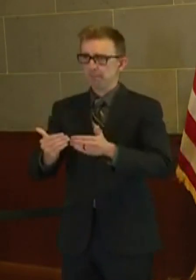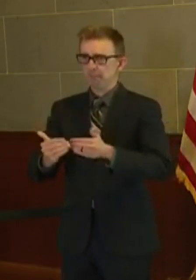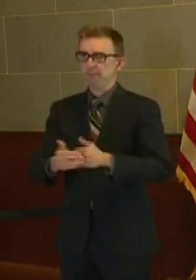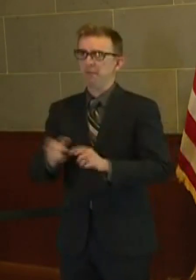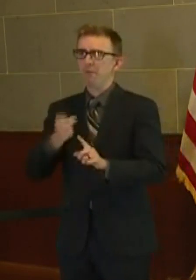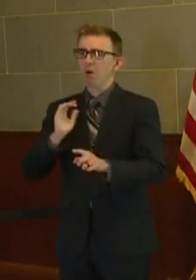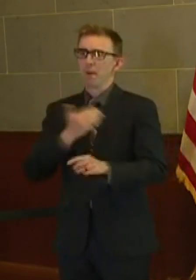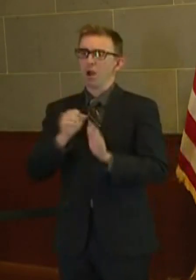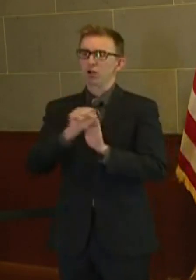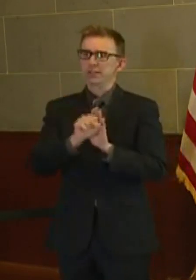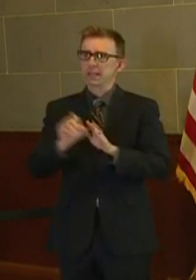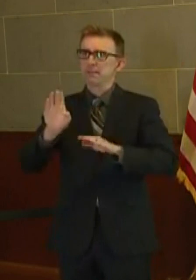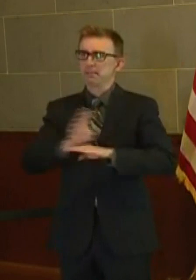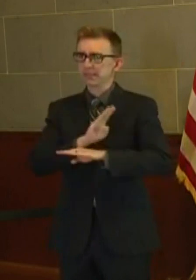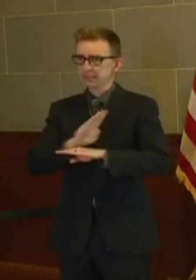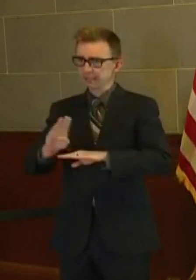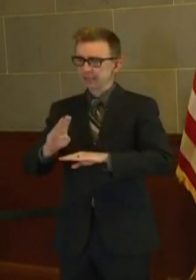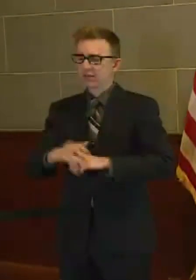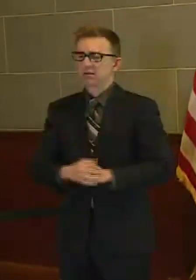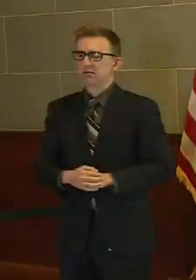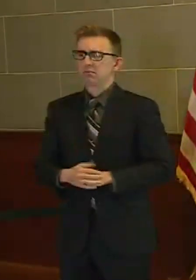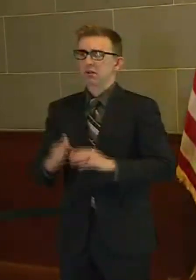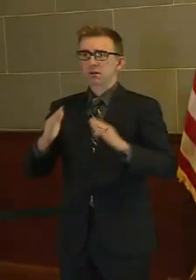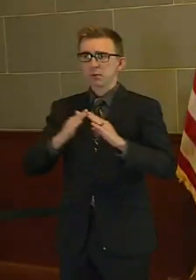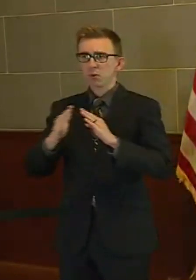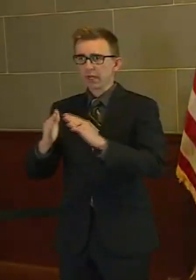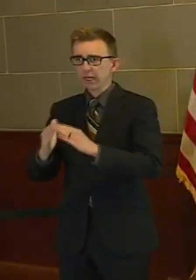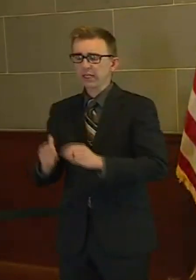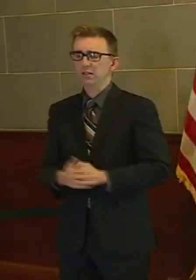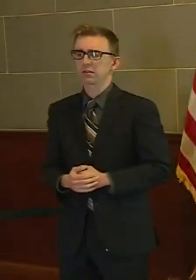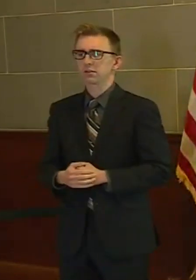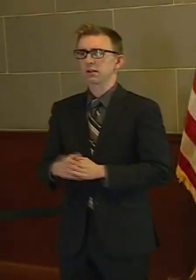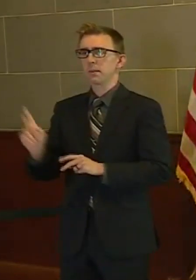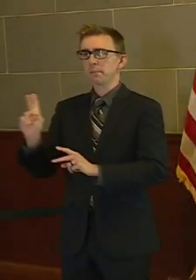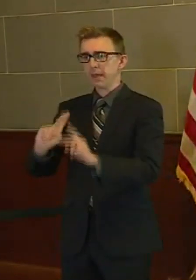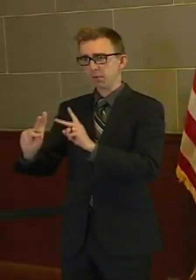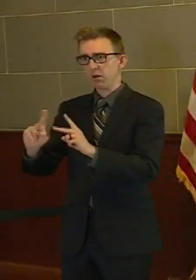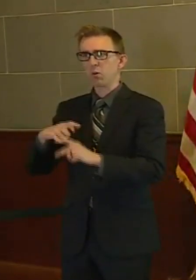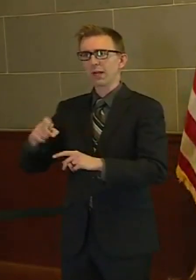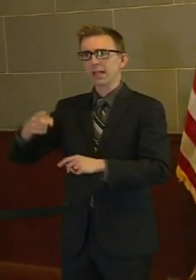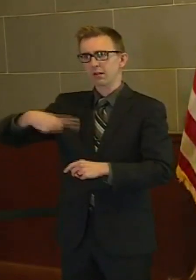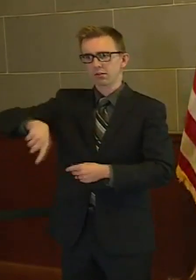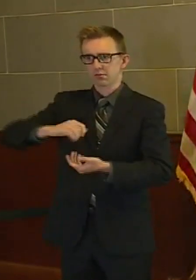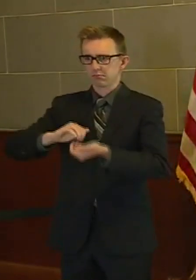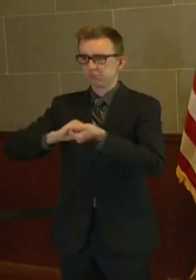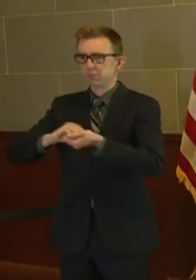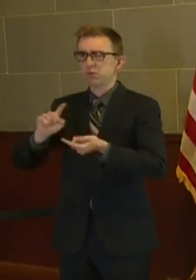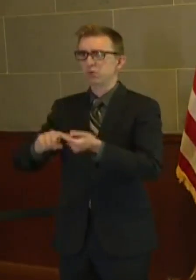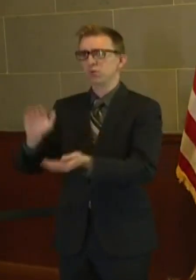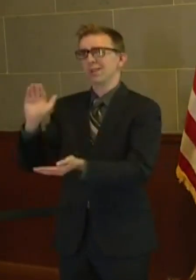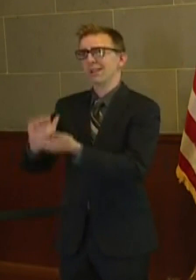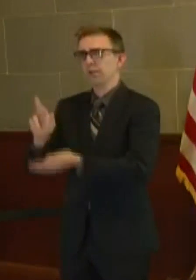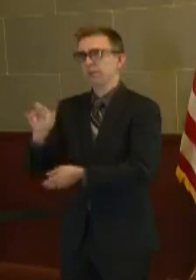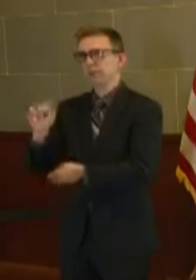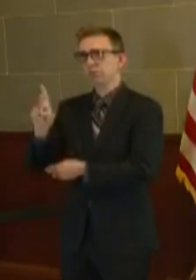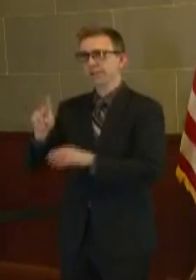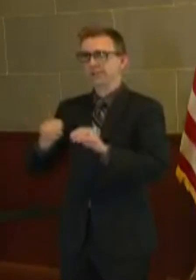by our state's businesses, our communities, and citizens to mitigate the risk